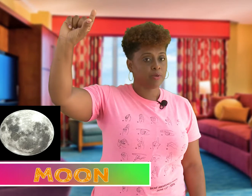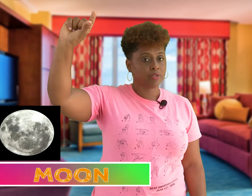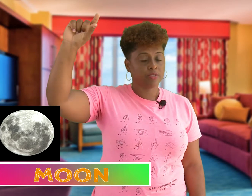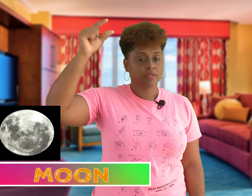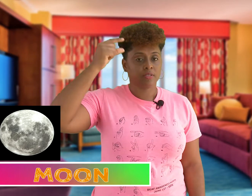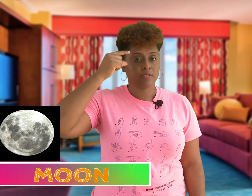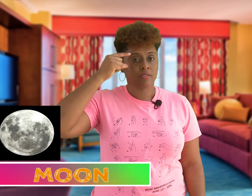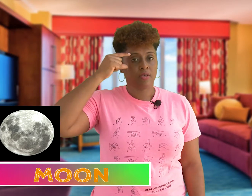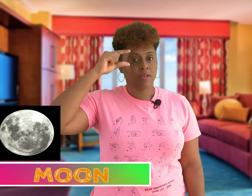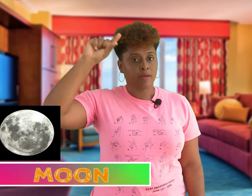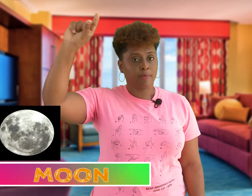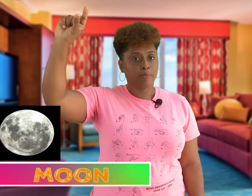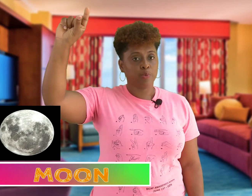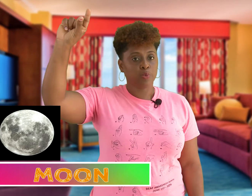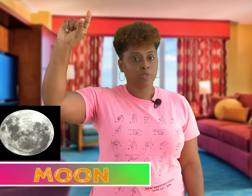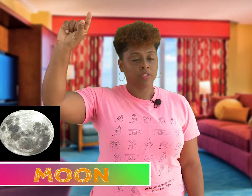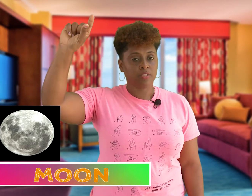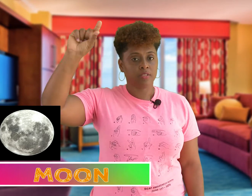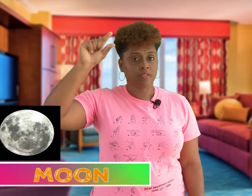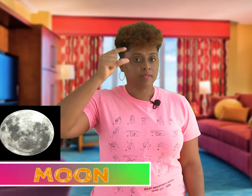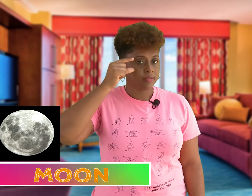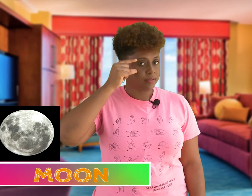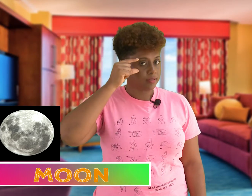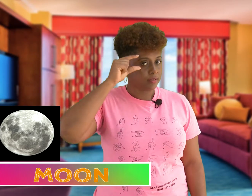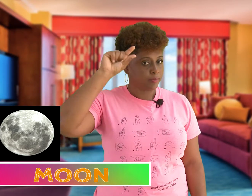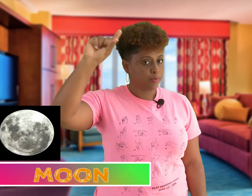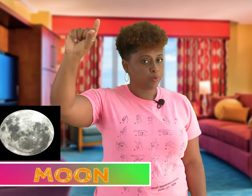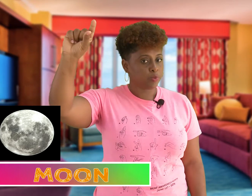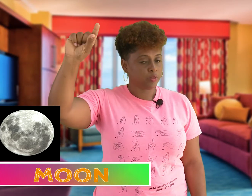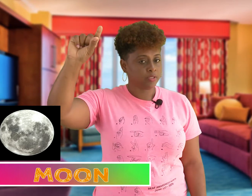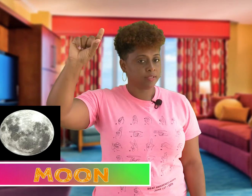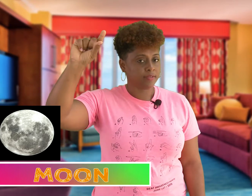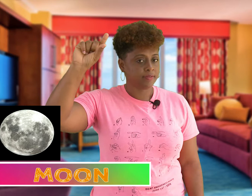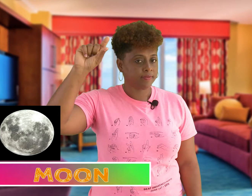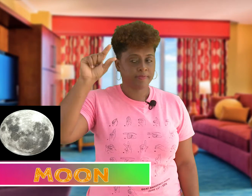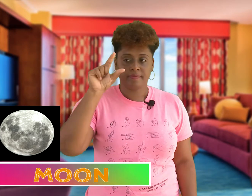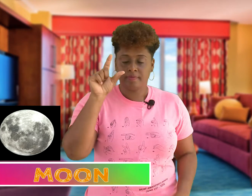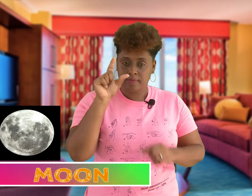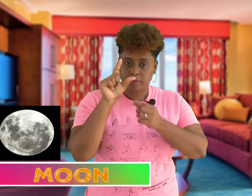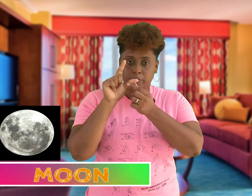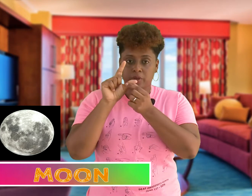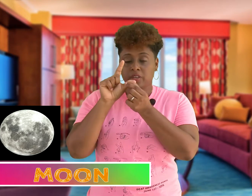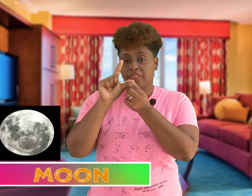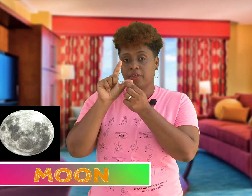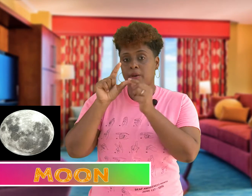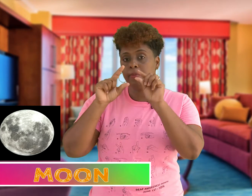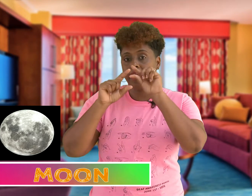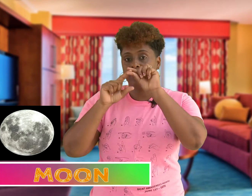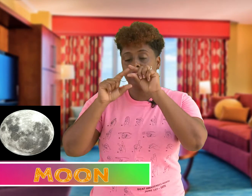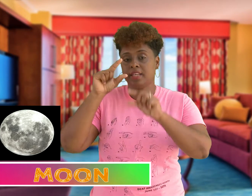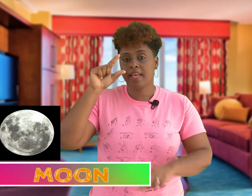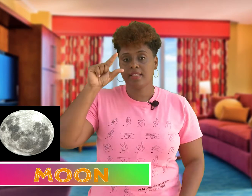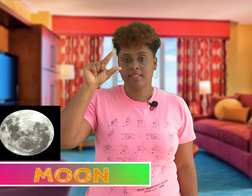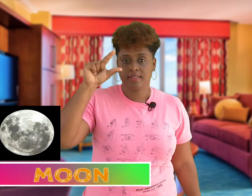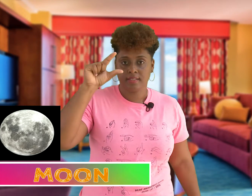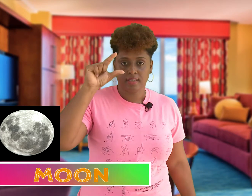out. Moon. Moon. Remember your thumb and your index.